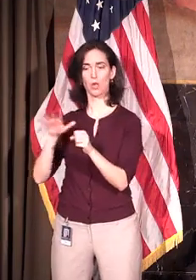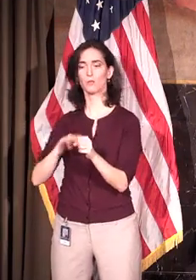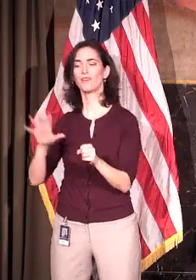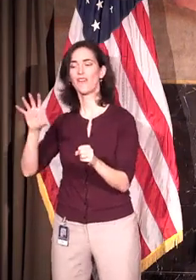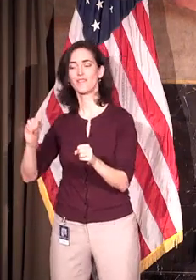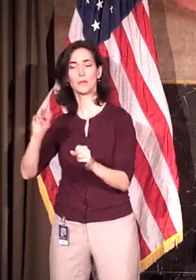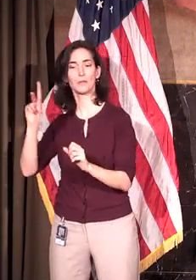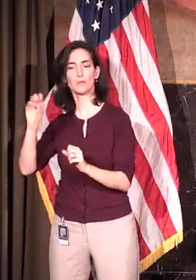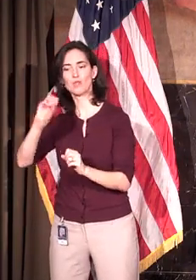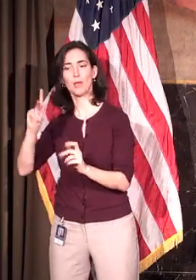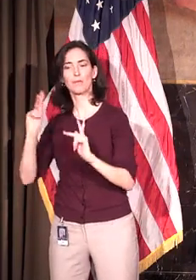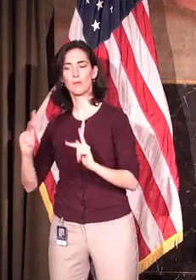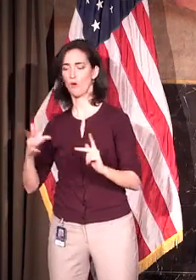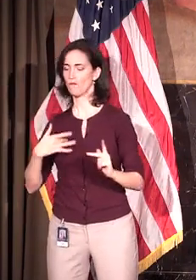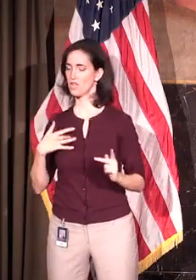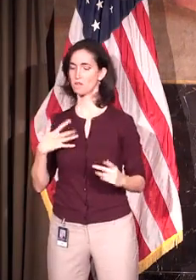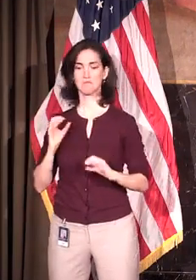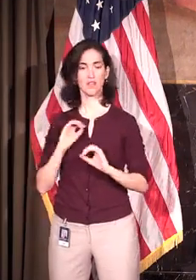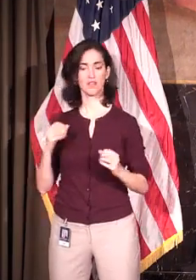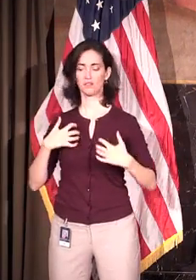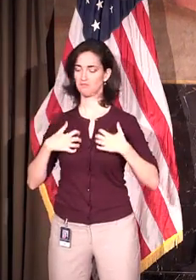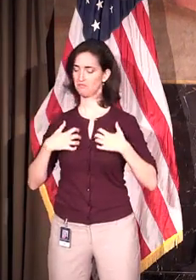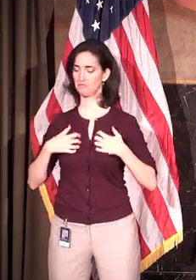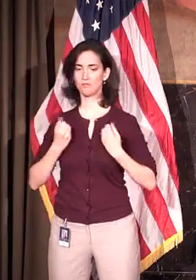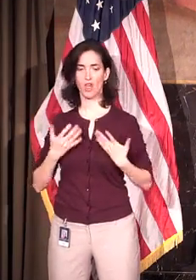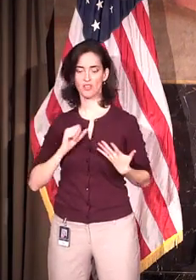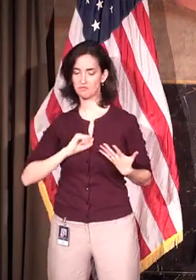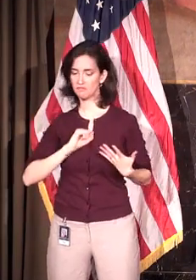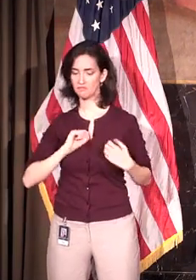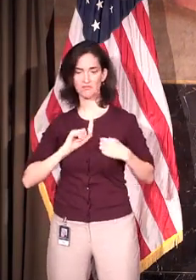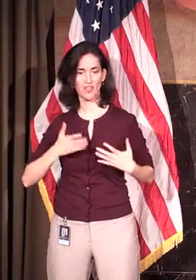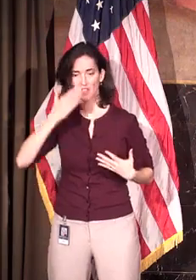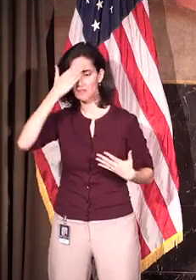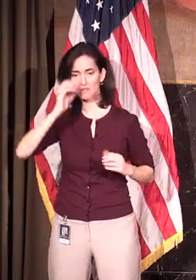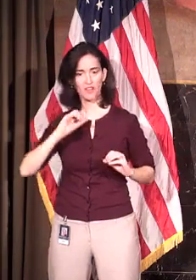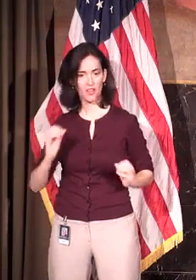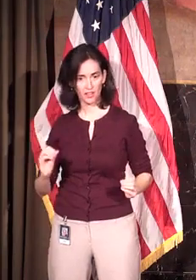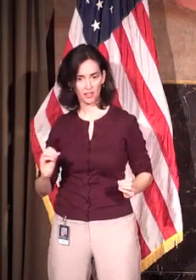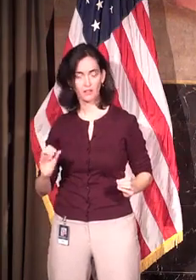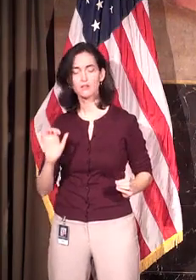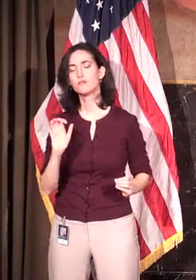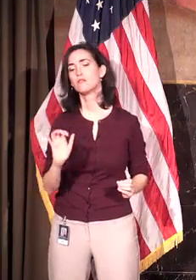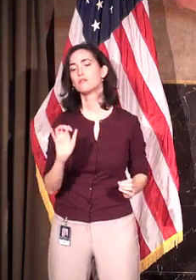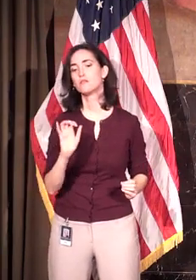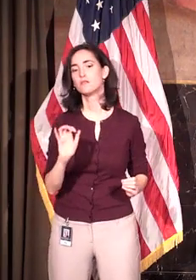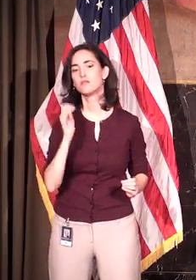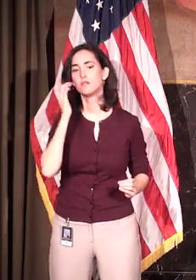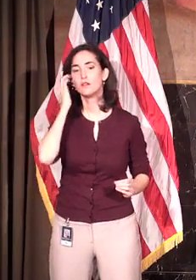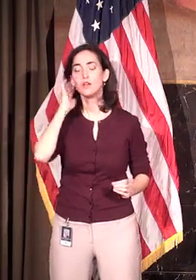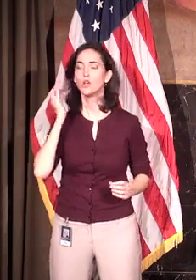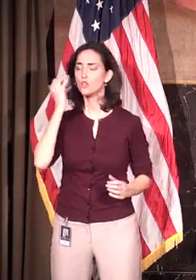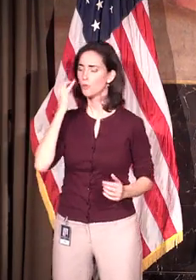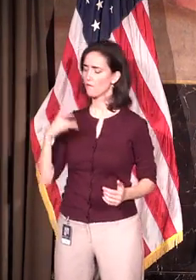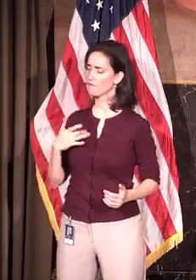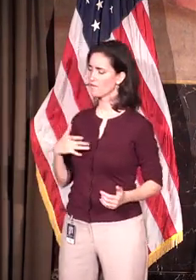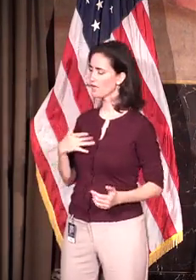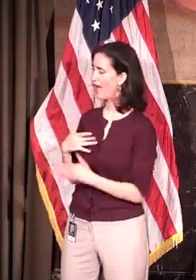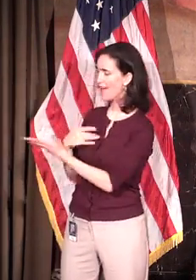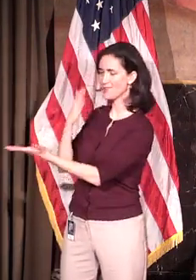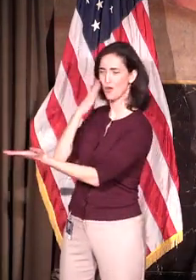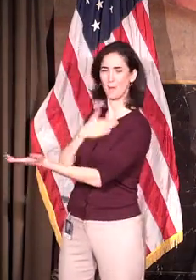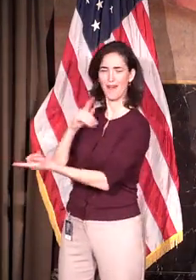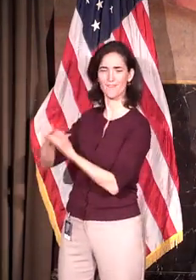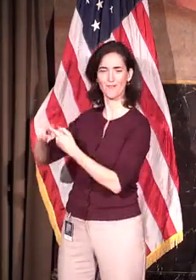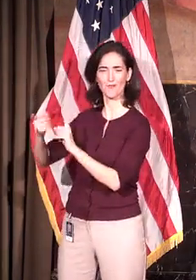no suggestion that they're ill. So when you look at it from that perspective, it really doesn't make a difference if you know someone, if you feel close with them. They